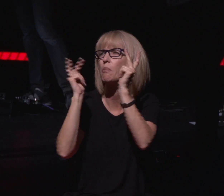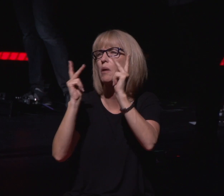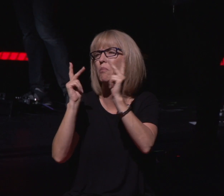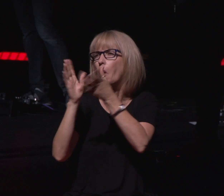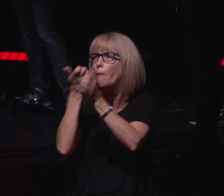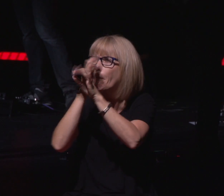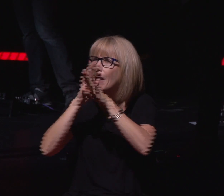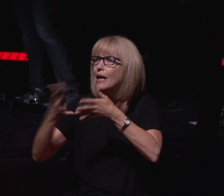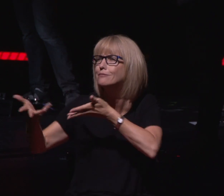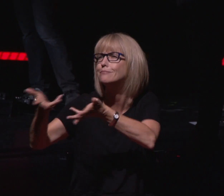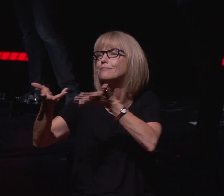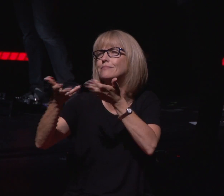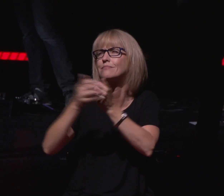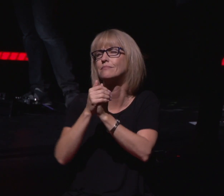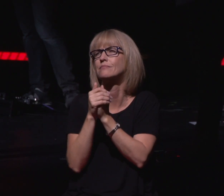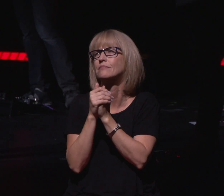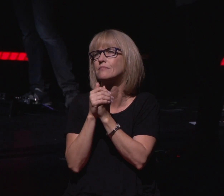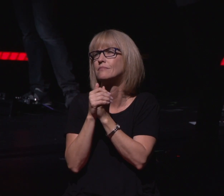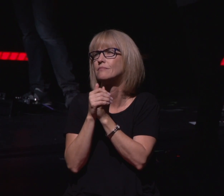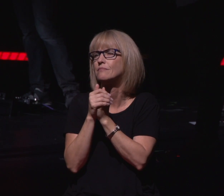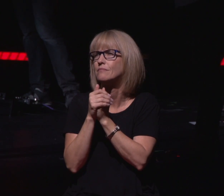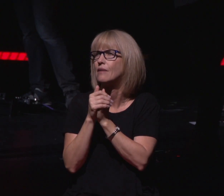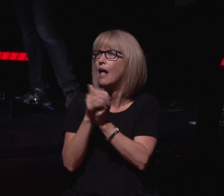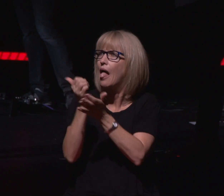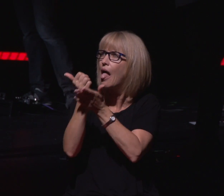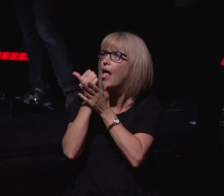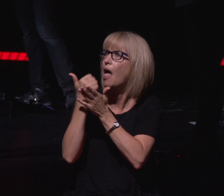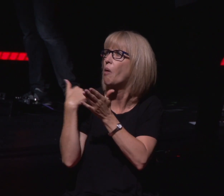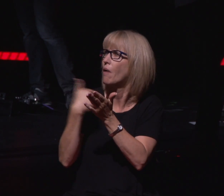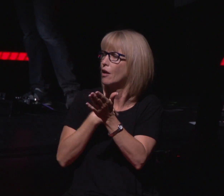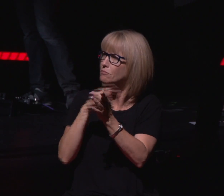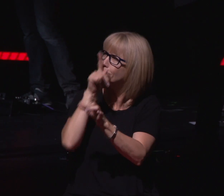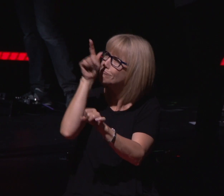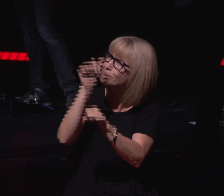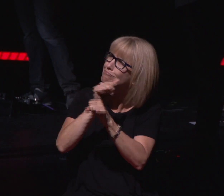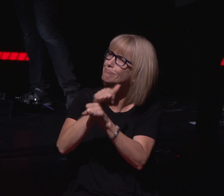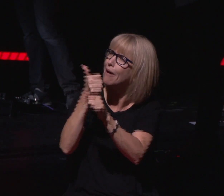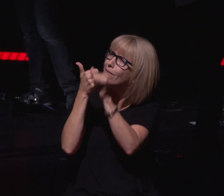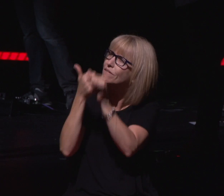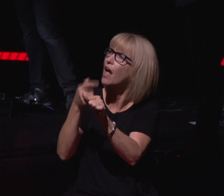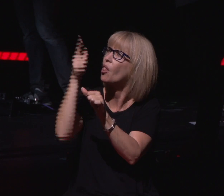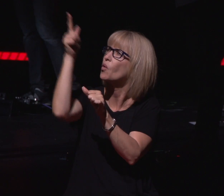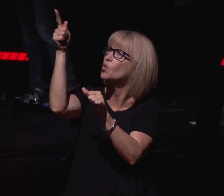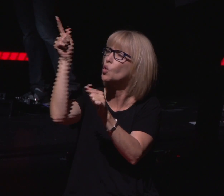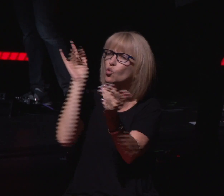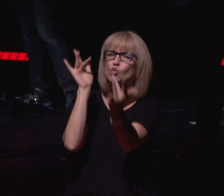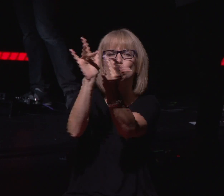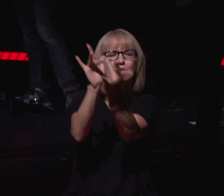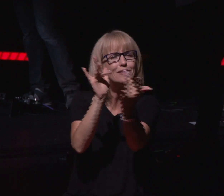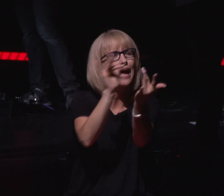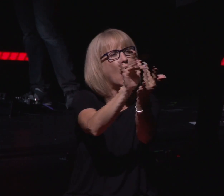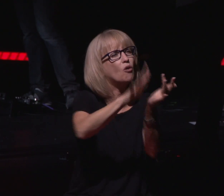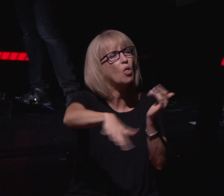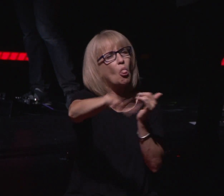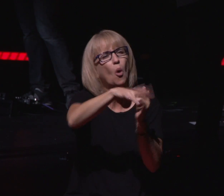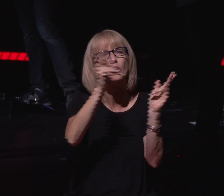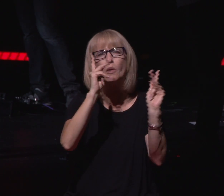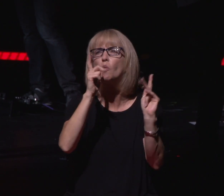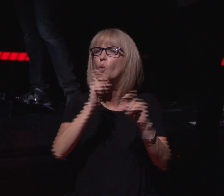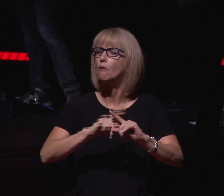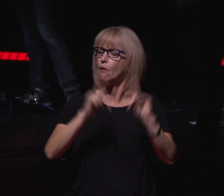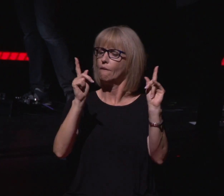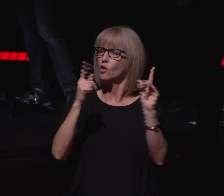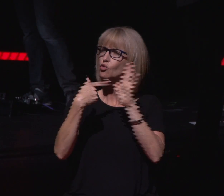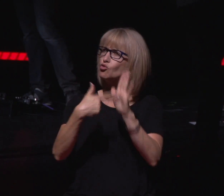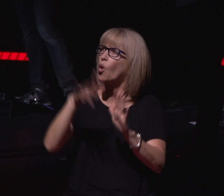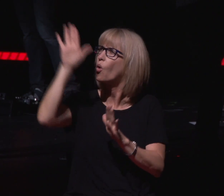true followers who would go out of our way to reach out to people who are different to demonstrate your love